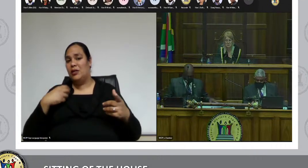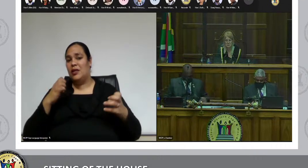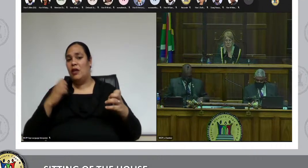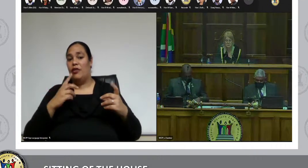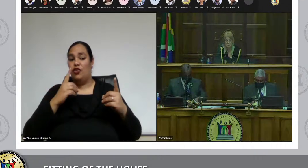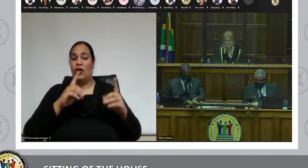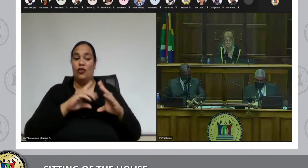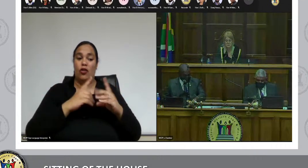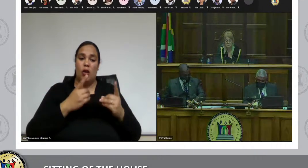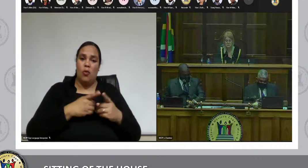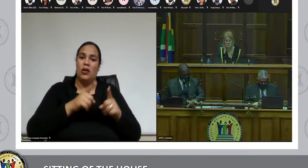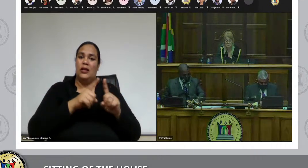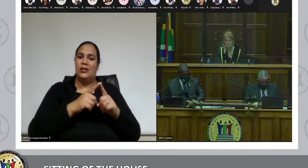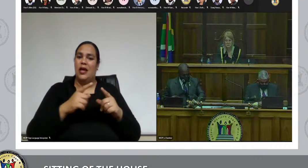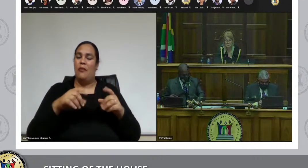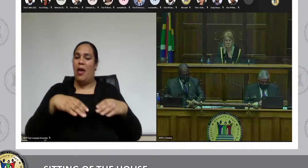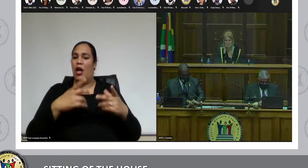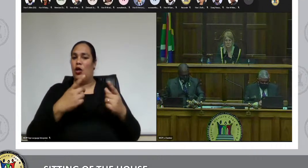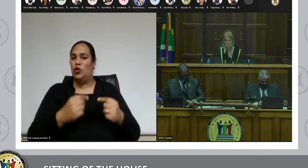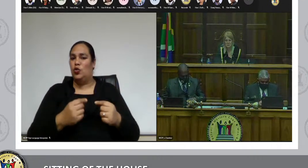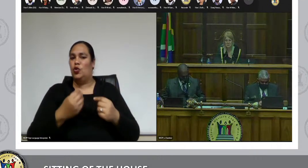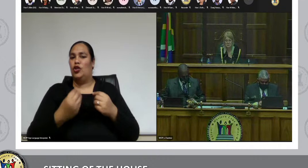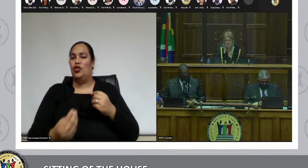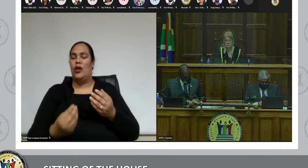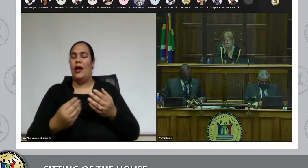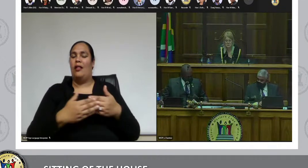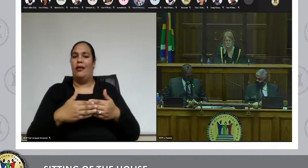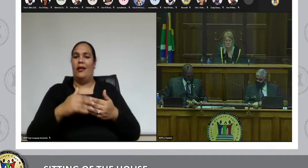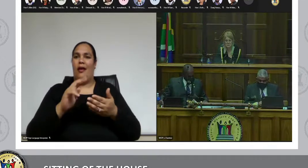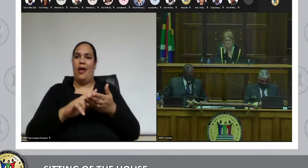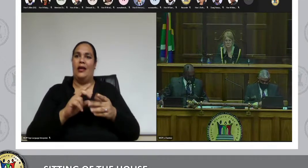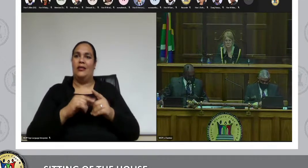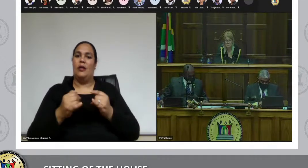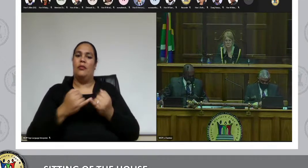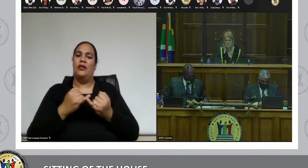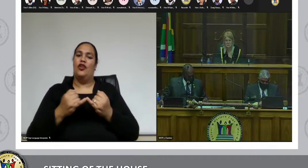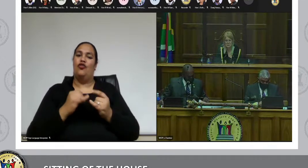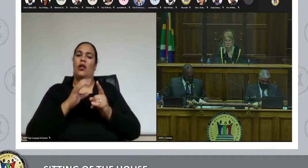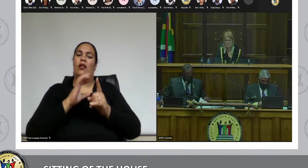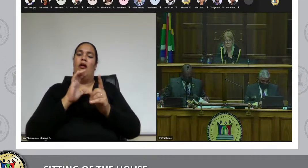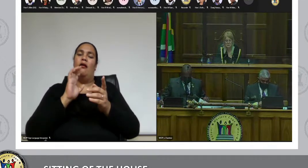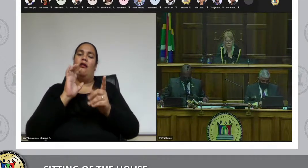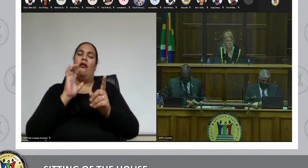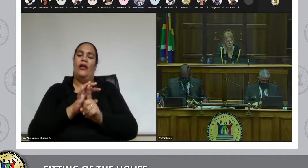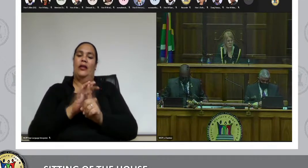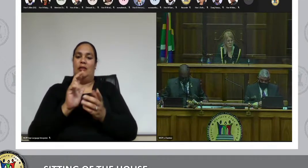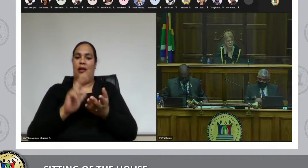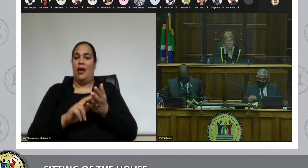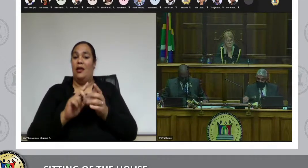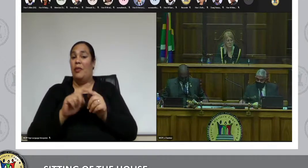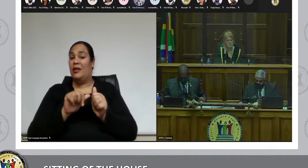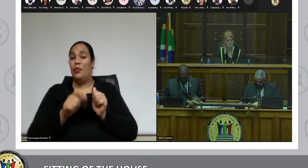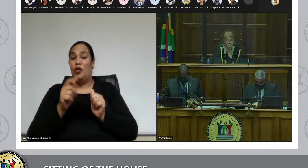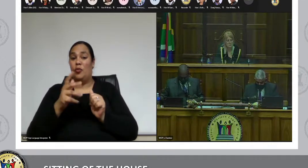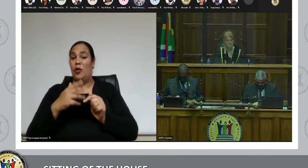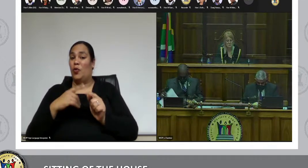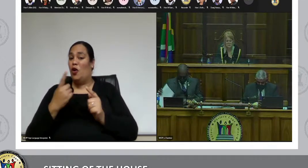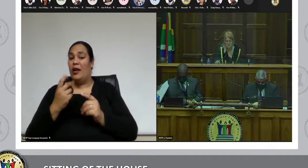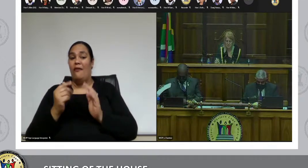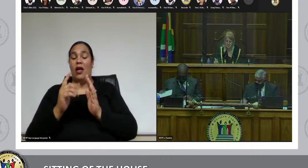Education Department has also acted in terms of the Childcare Act and the Sexual Offences Act. Deputy Speaker, we cannot have a legal